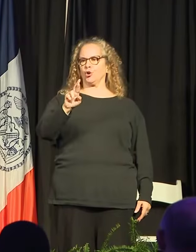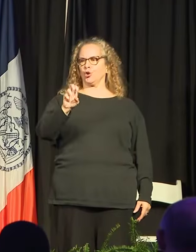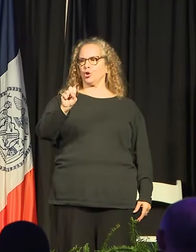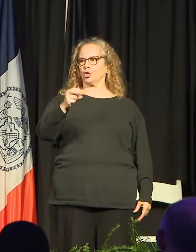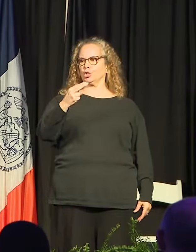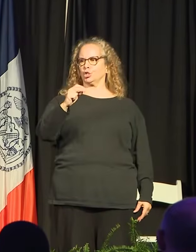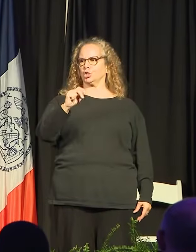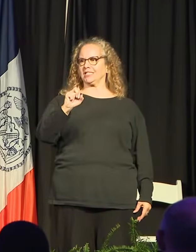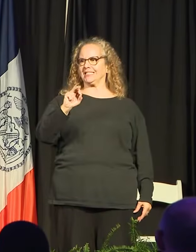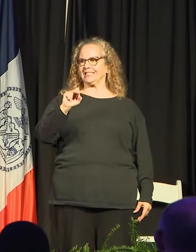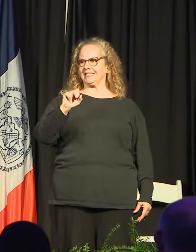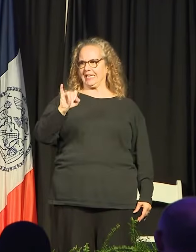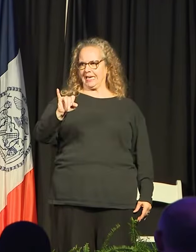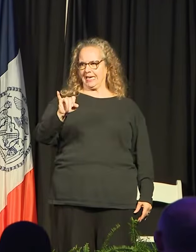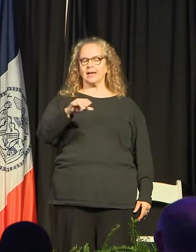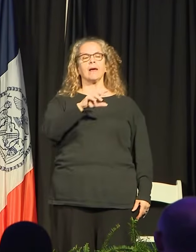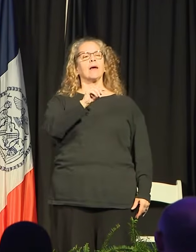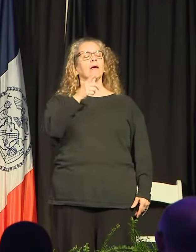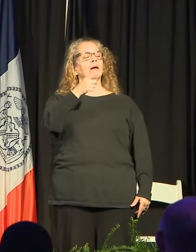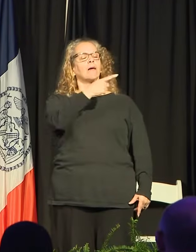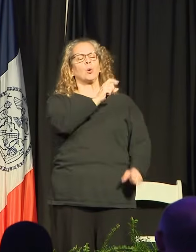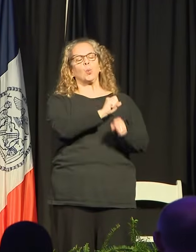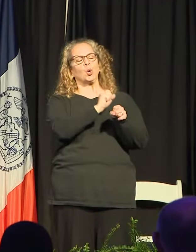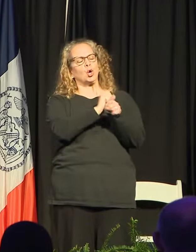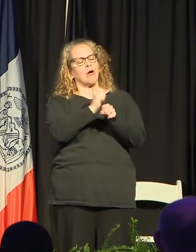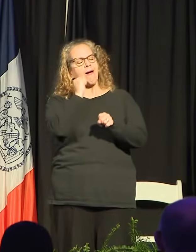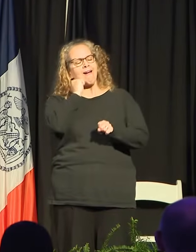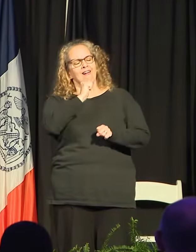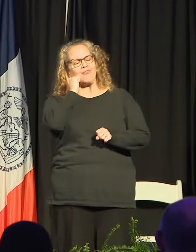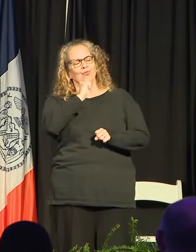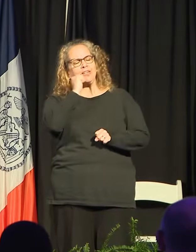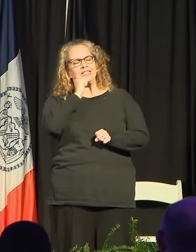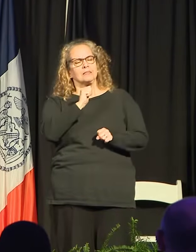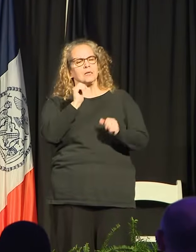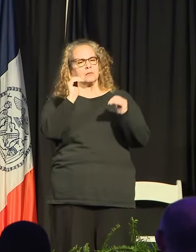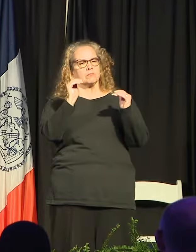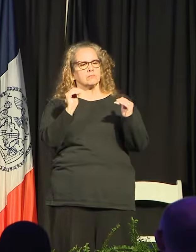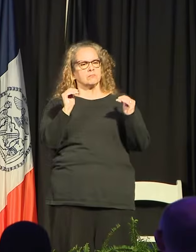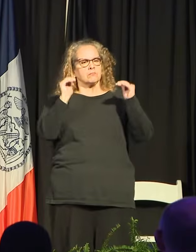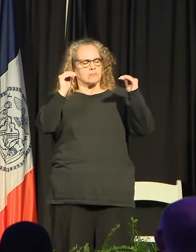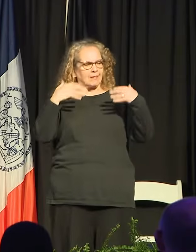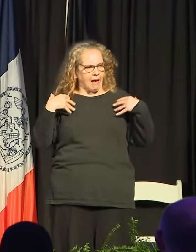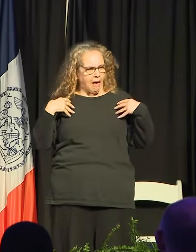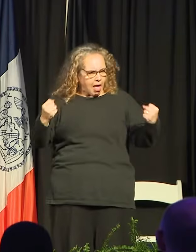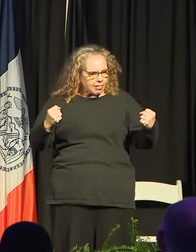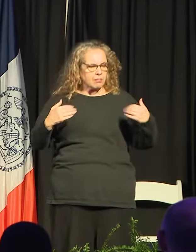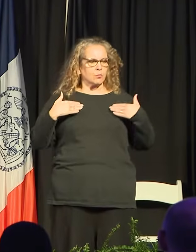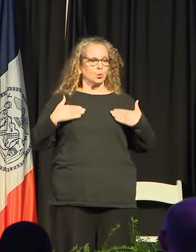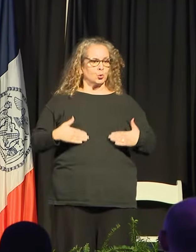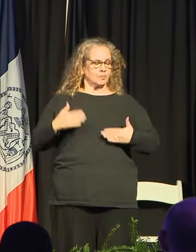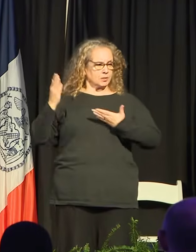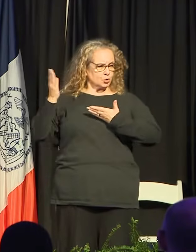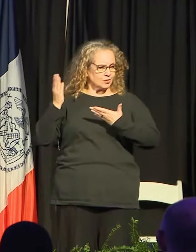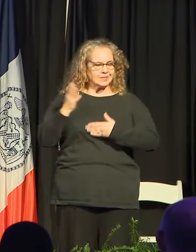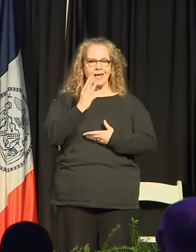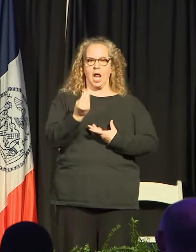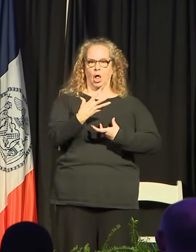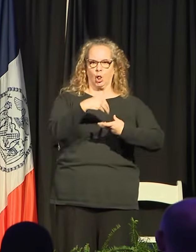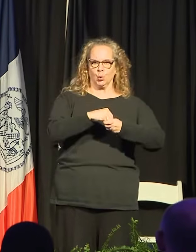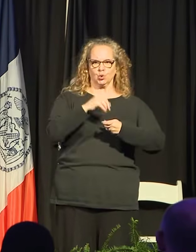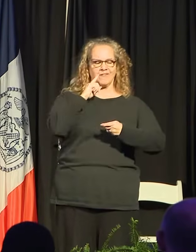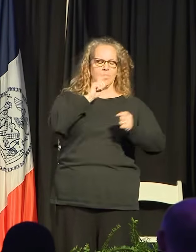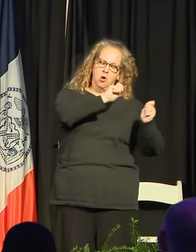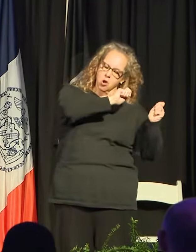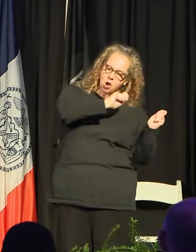Suzanne Miles Gustav and works every day to advance health, human services, and inclusion for all